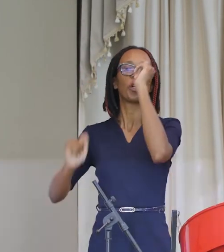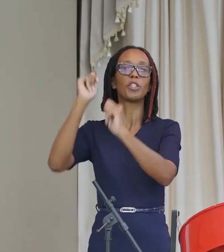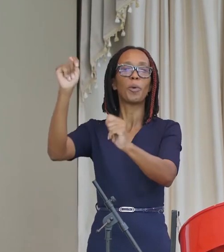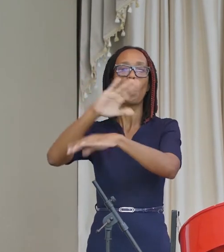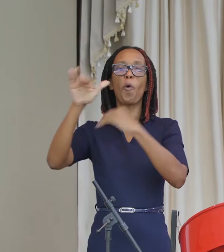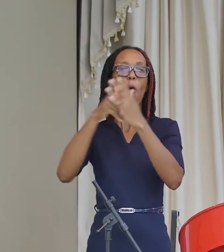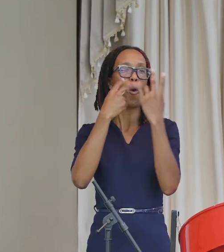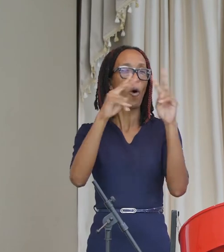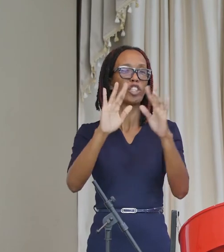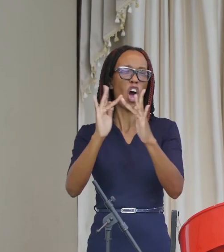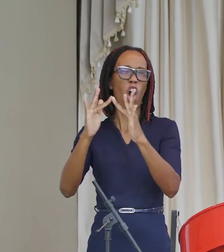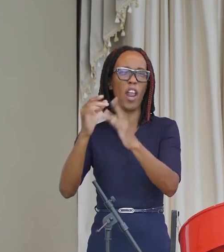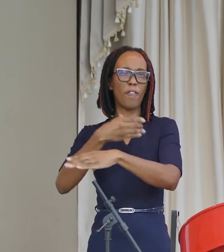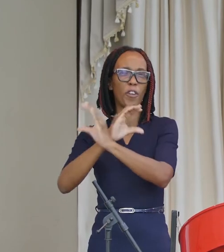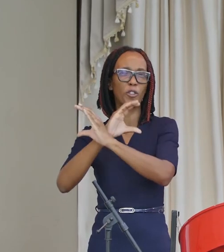Also,